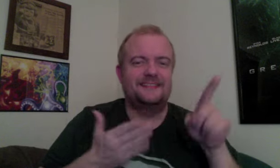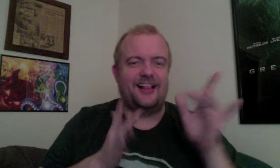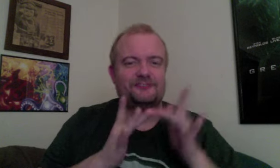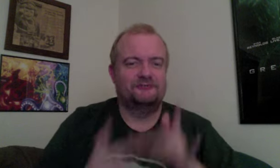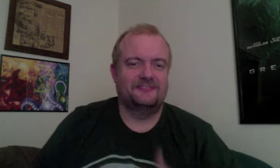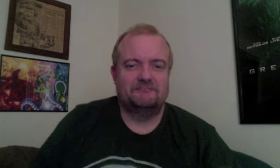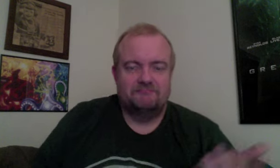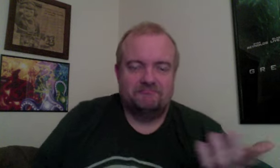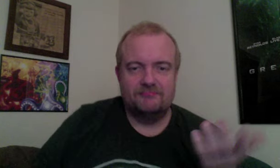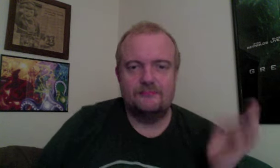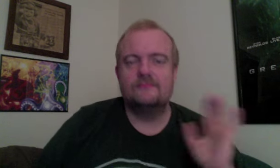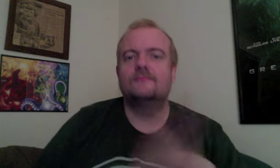that he learned to live again.